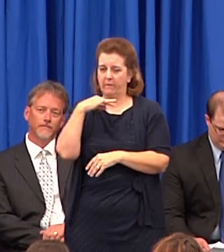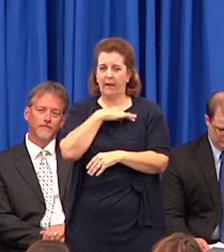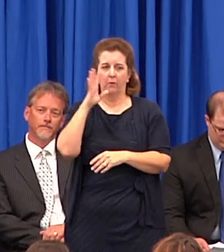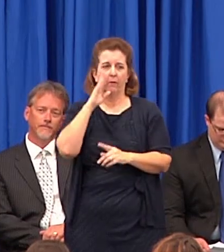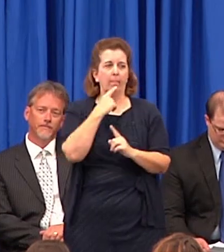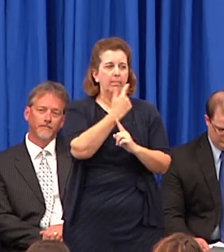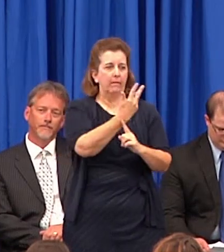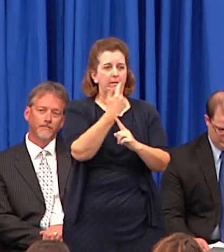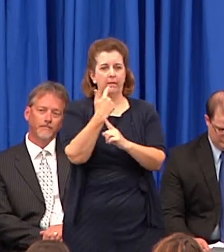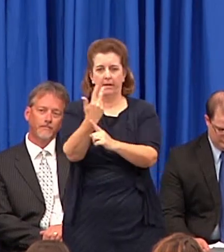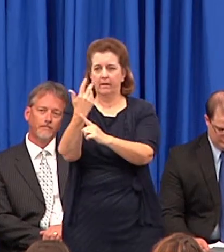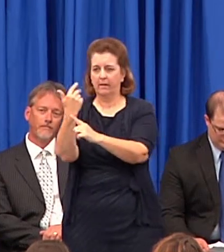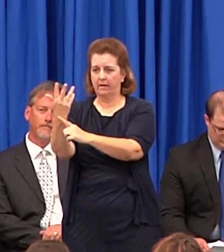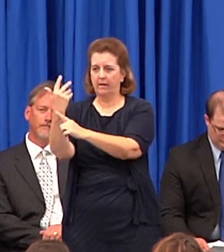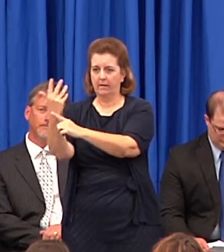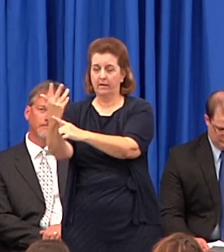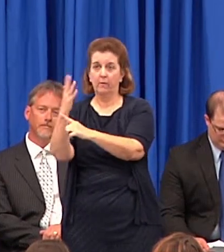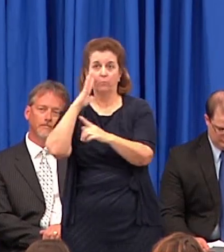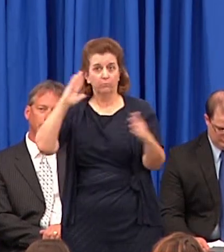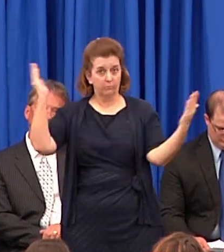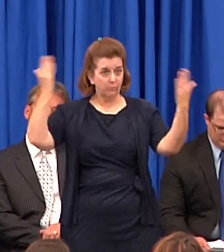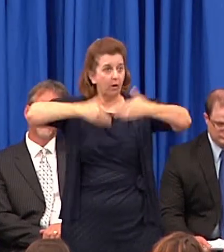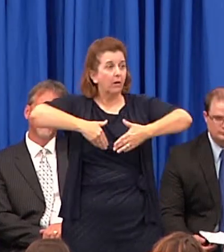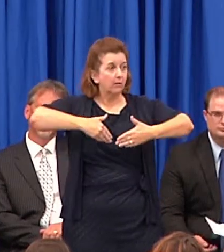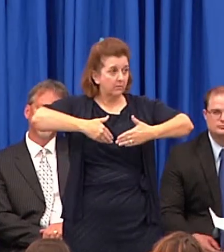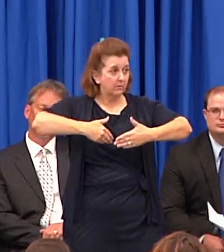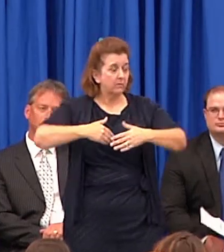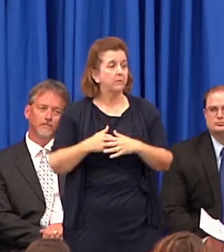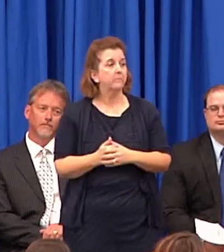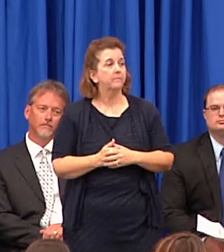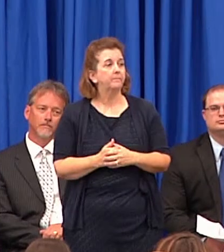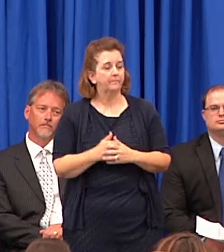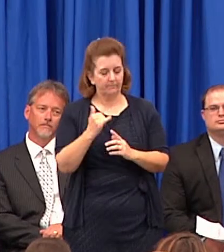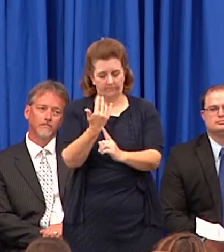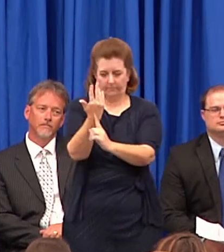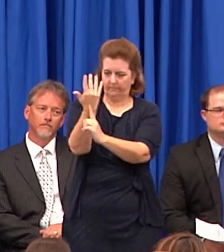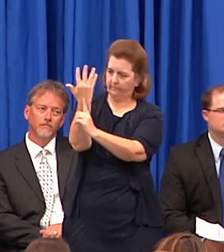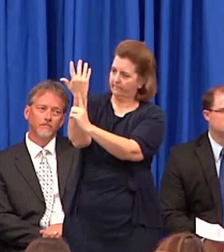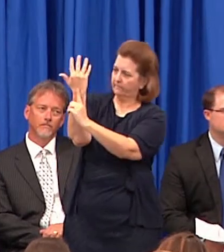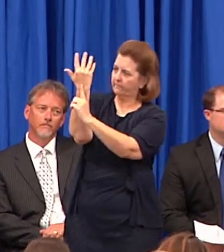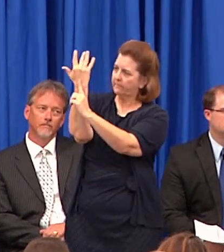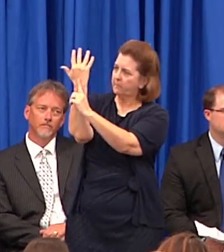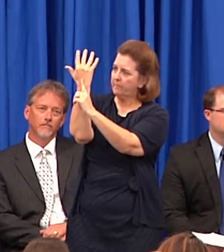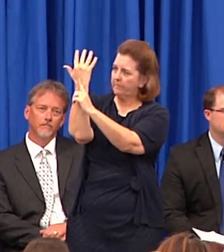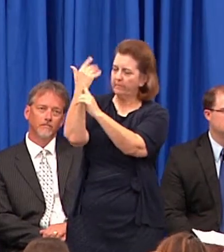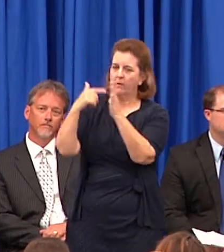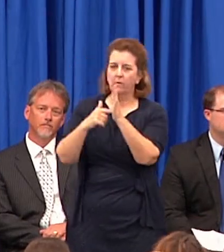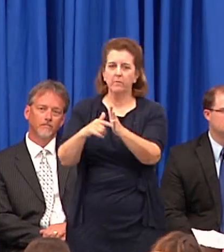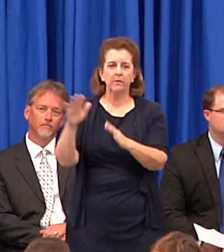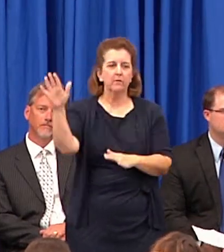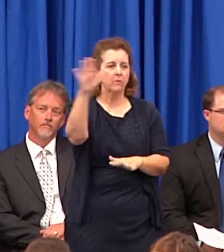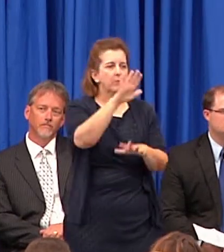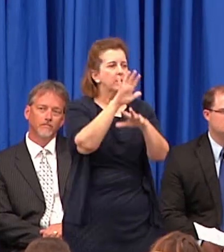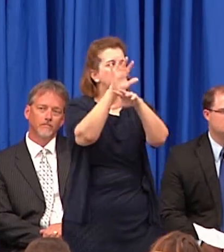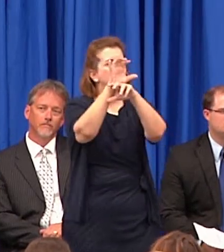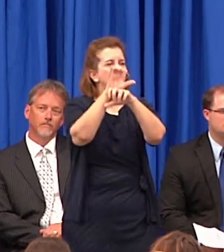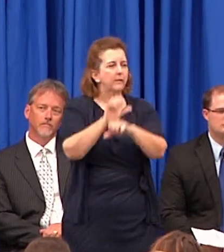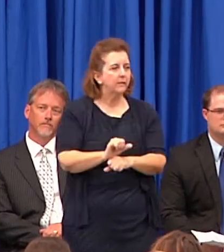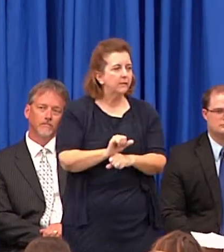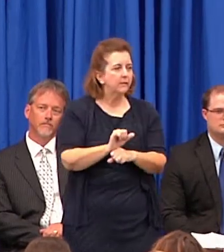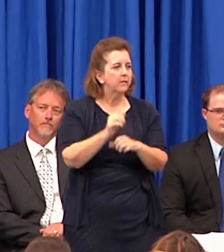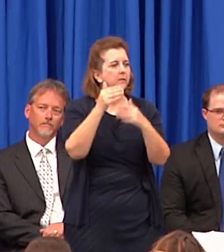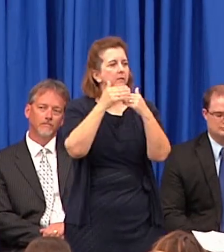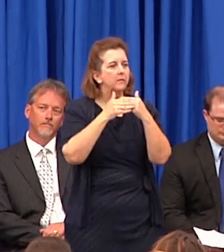This flame will be the only illumination in the room. This flame represents the tradition that you now carry forward in their career